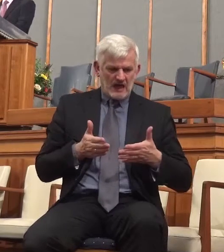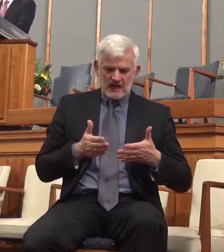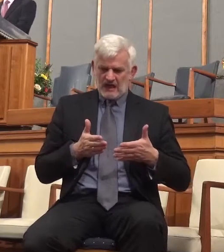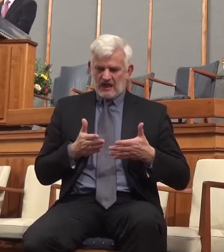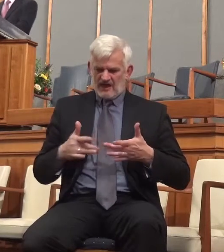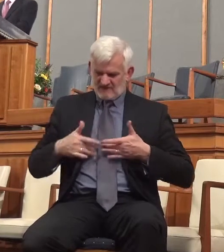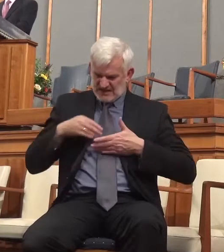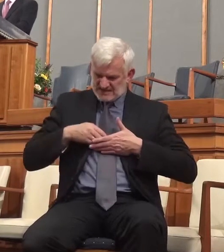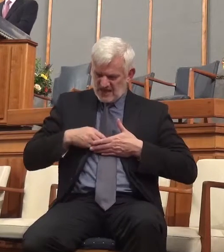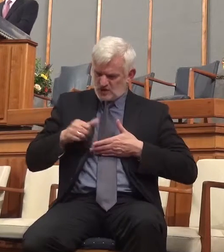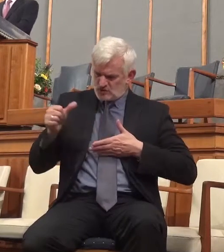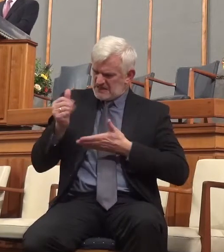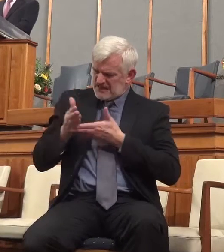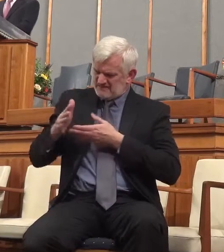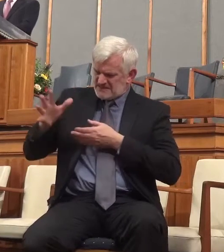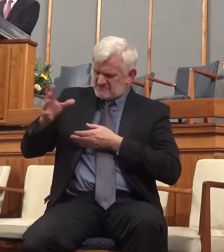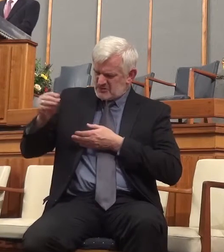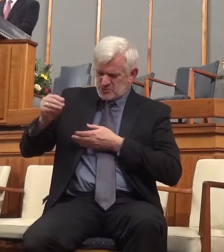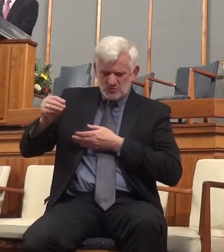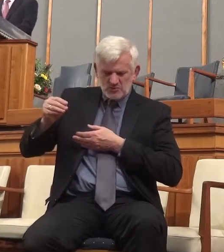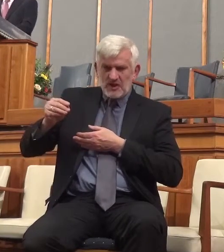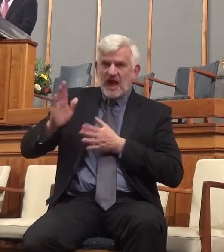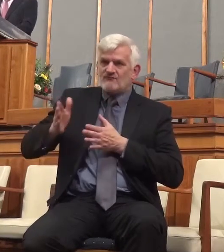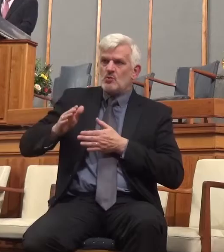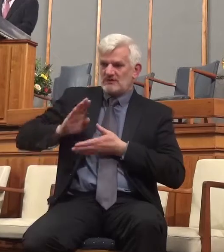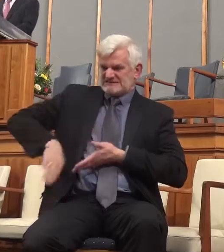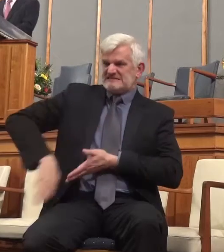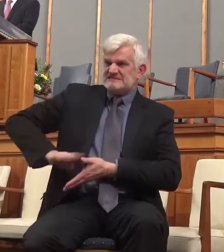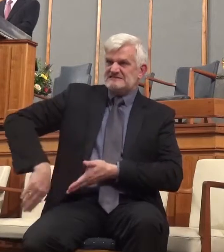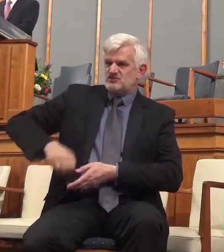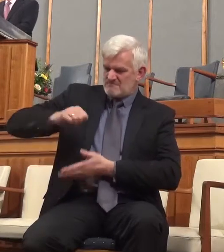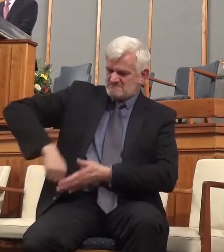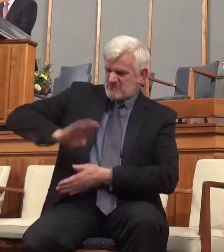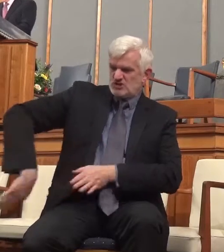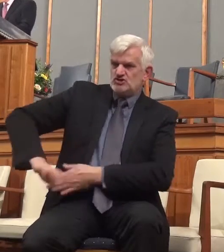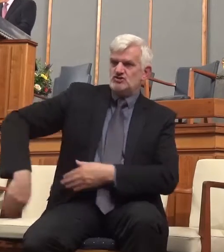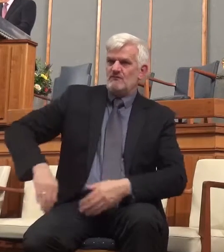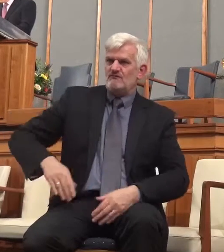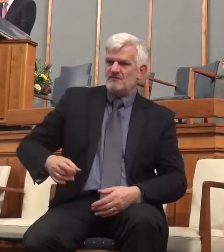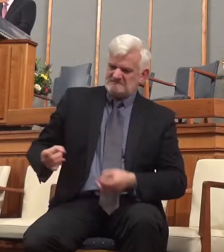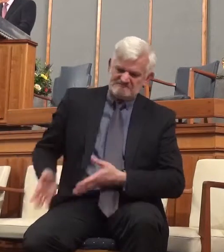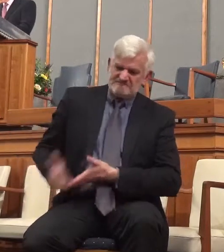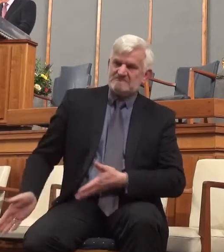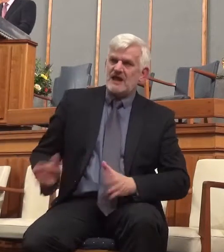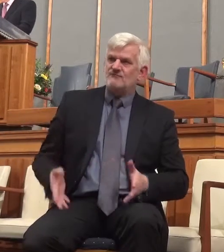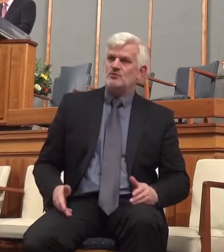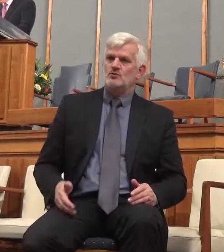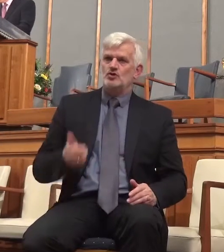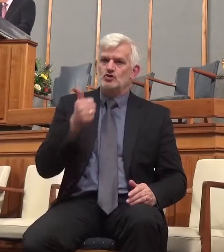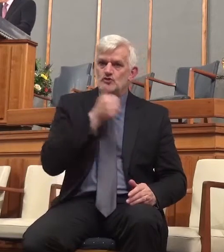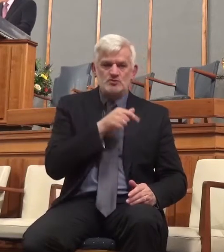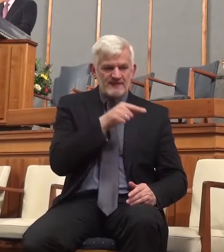of existence and drown it in all kinds of very secular arguments and so on. This is what we